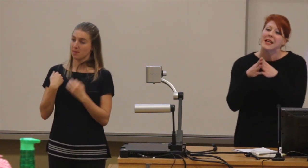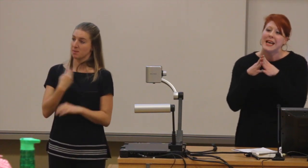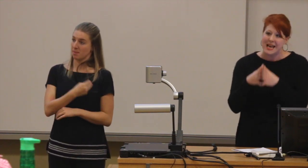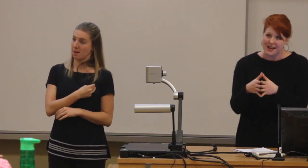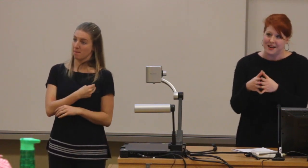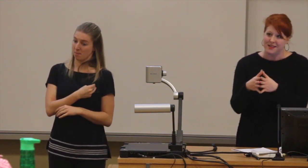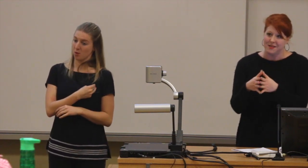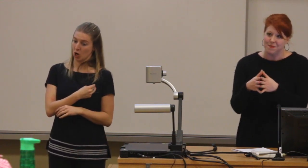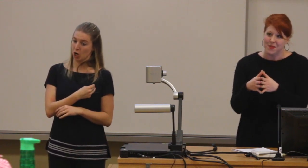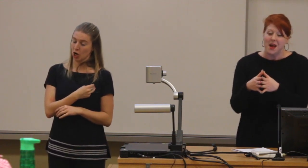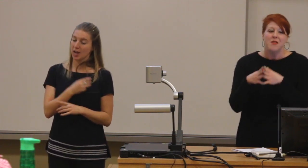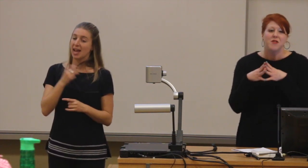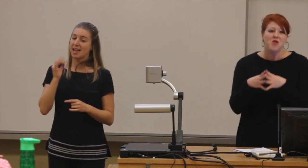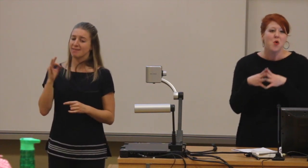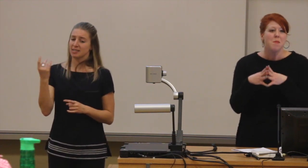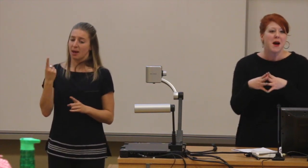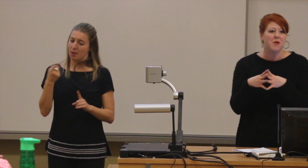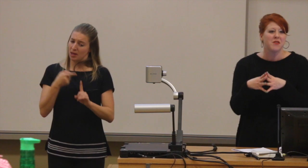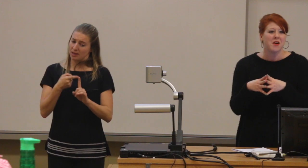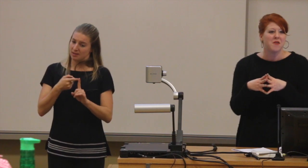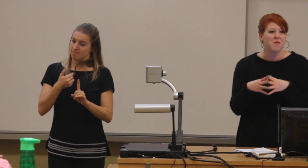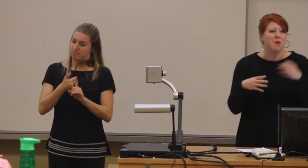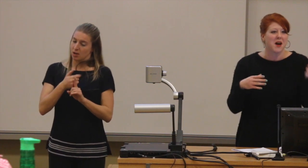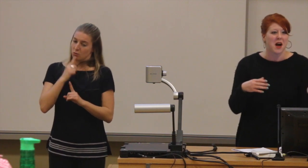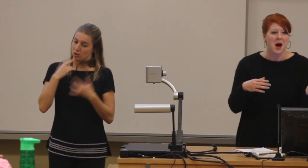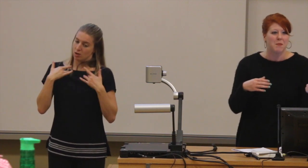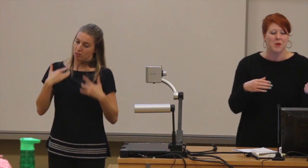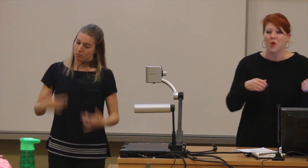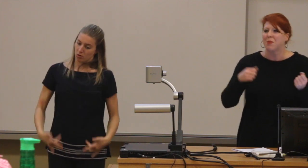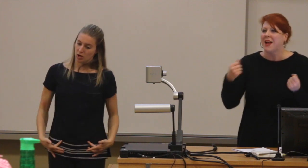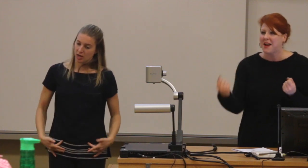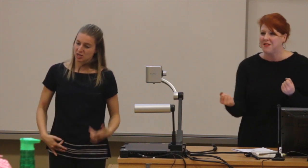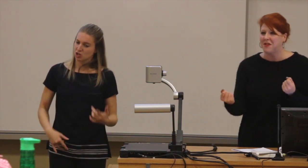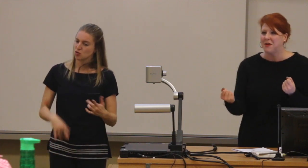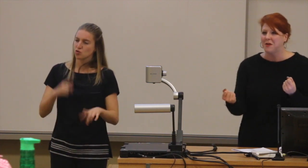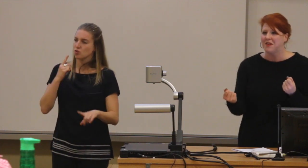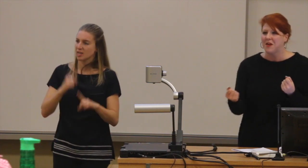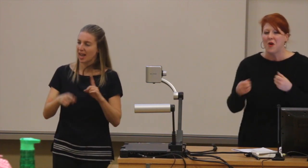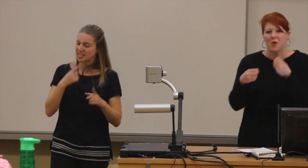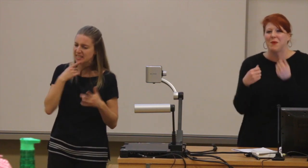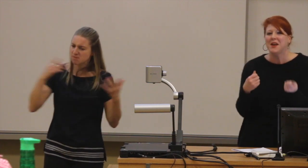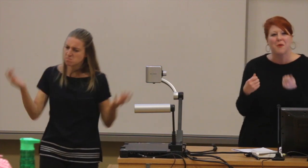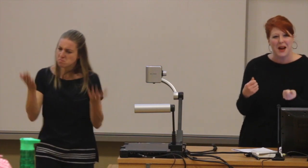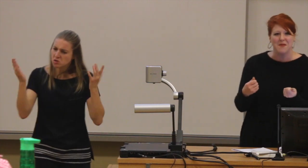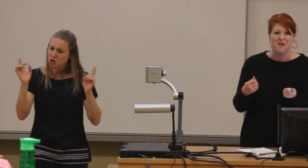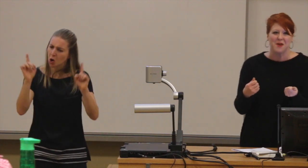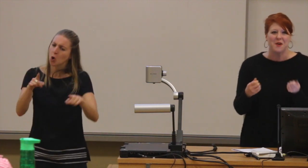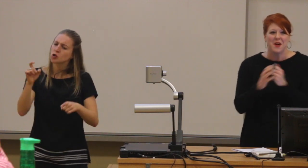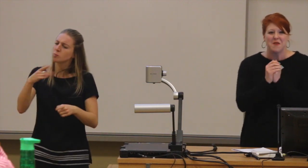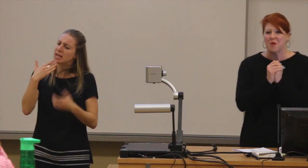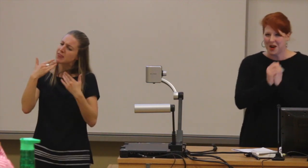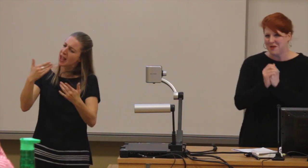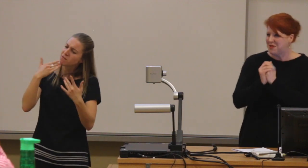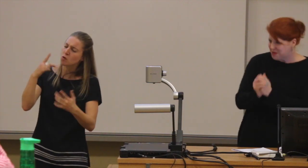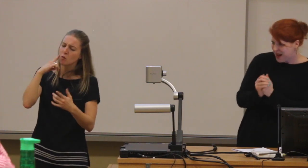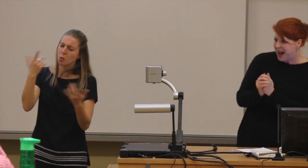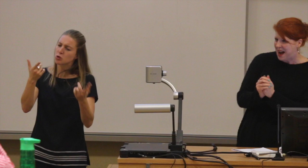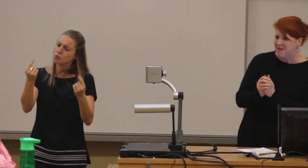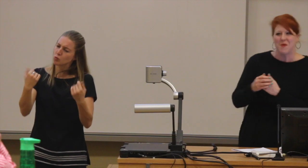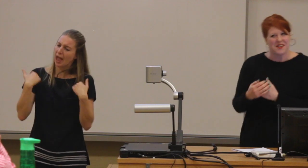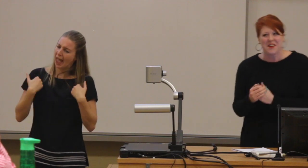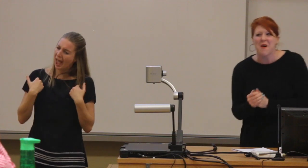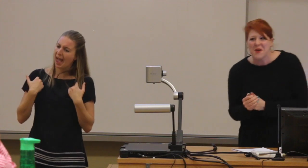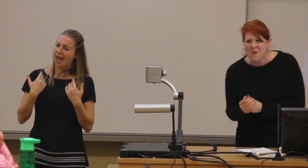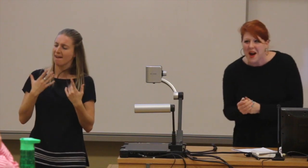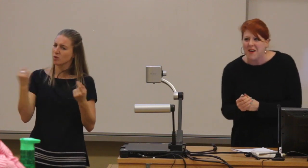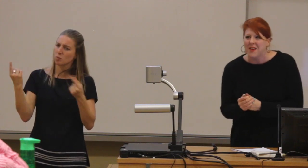is really in it, there's no amount of buck up or platitudes or be grateful for what you do